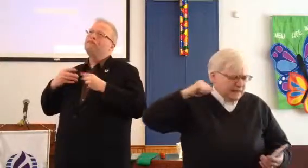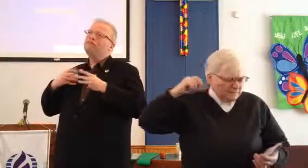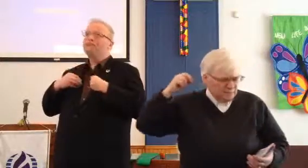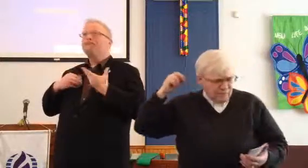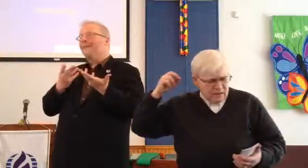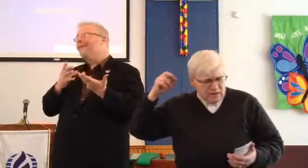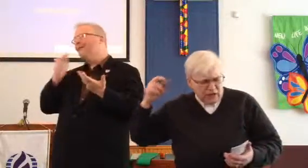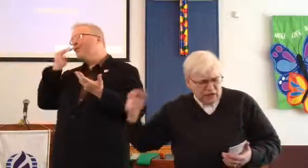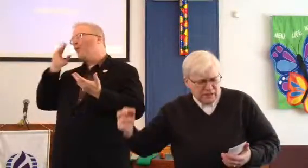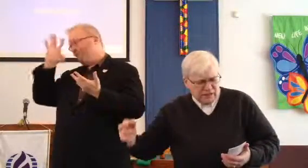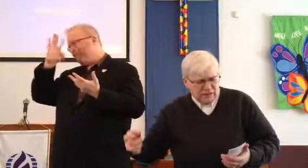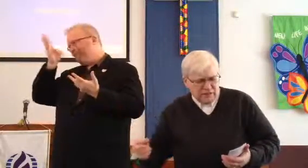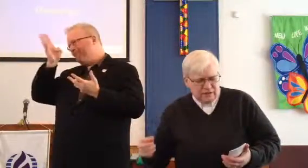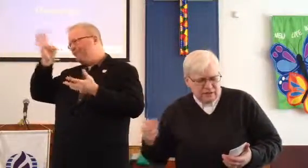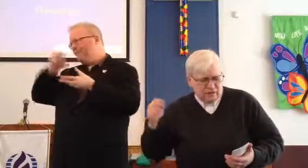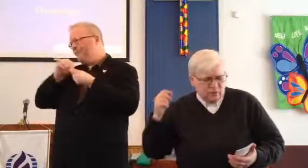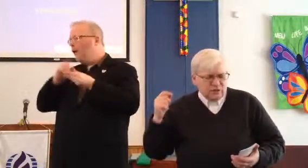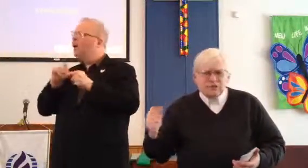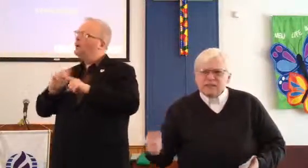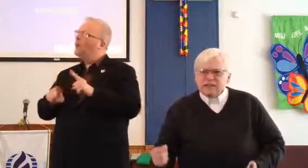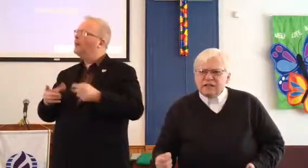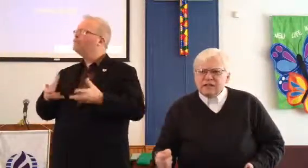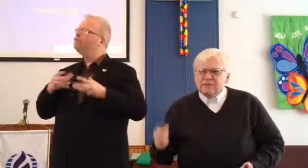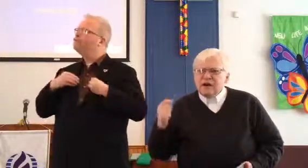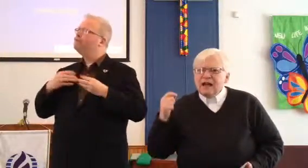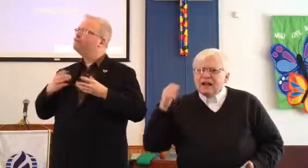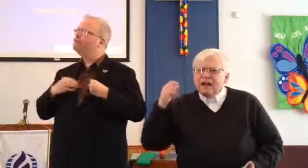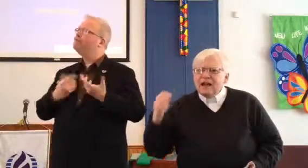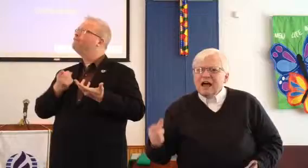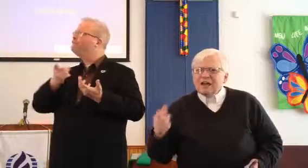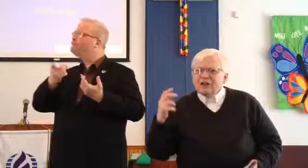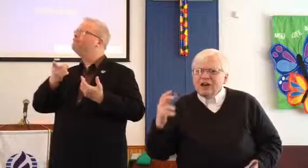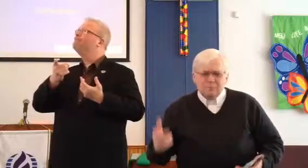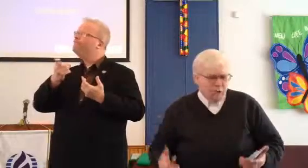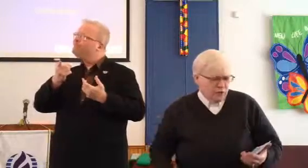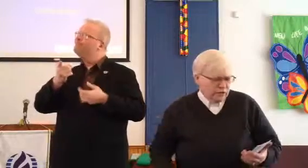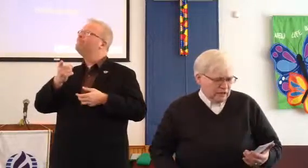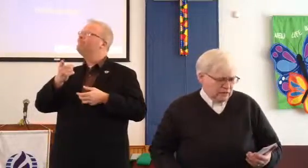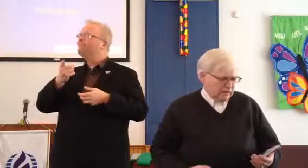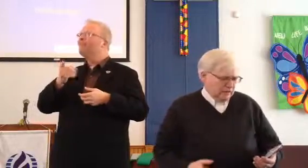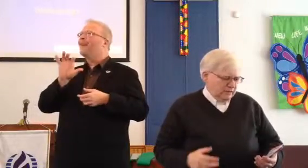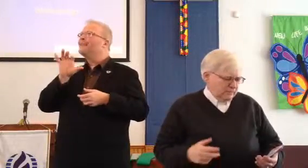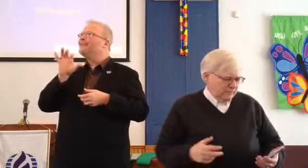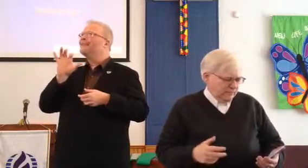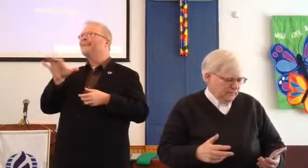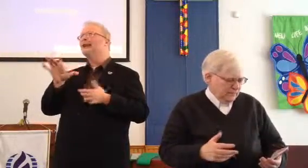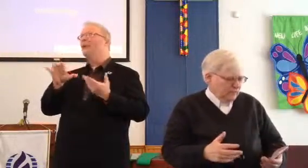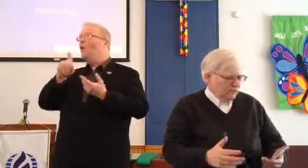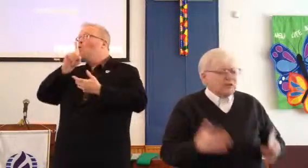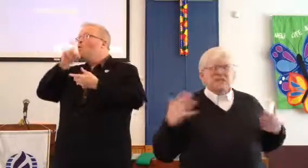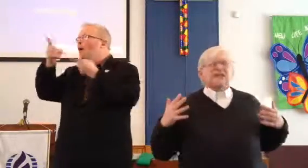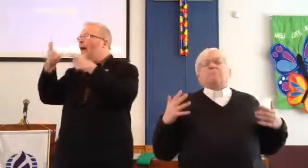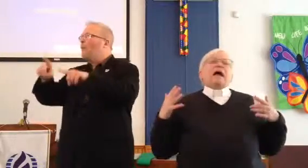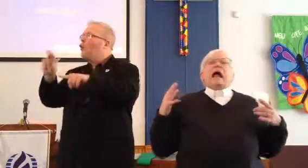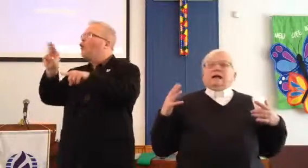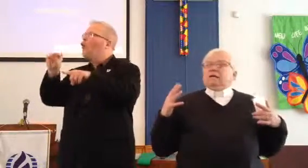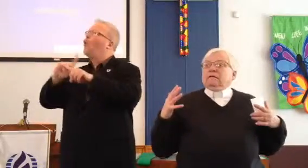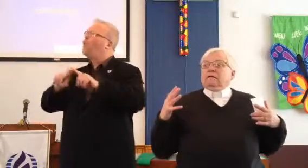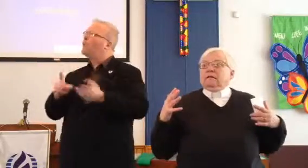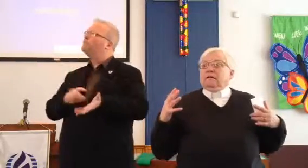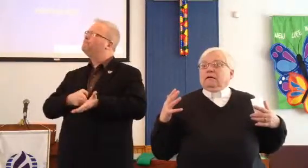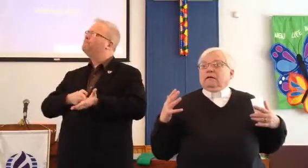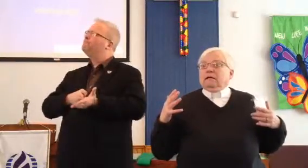or that Jesus was visited by Elijah and Moses, we step